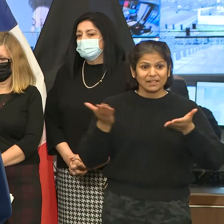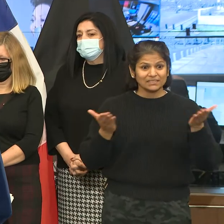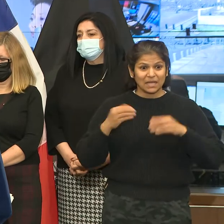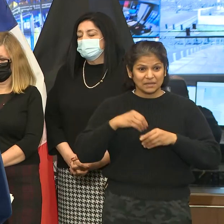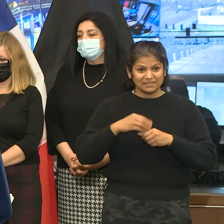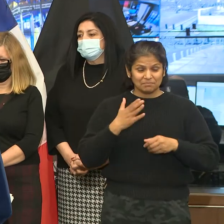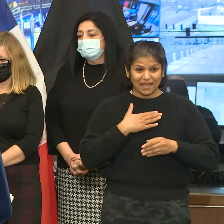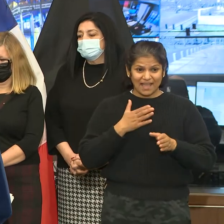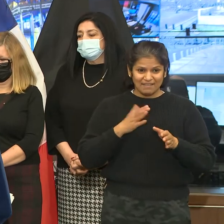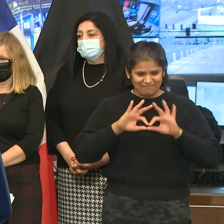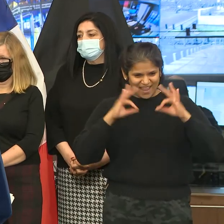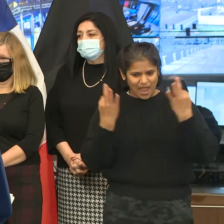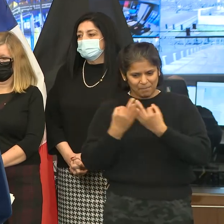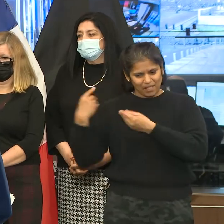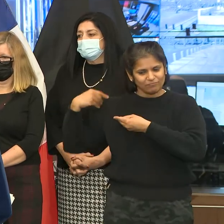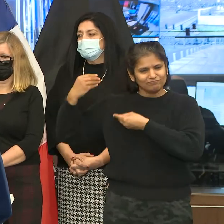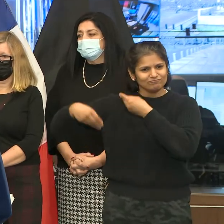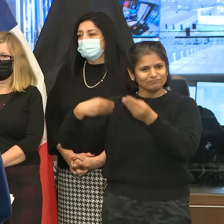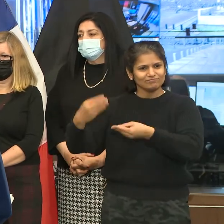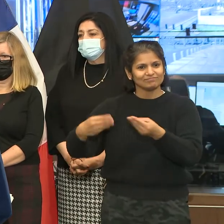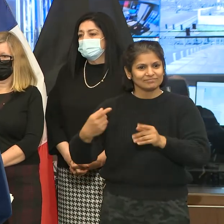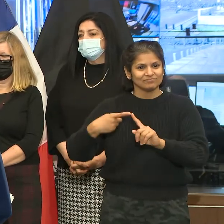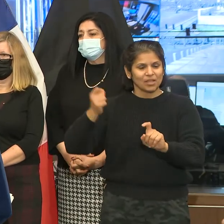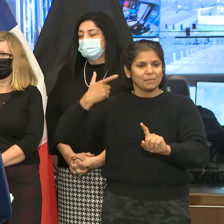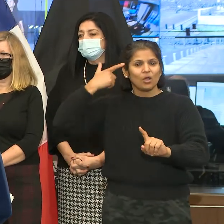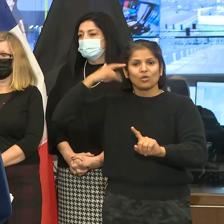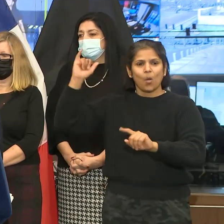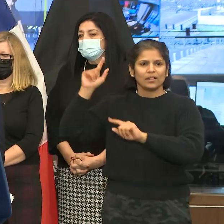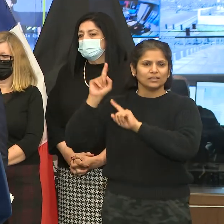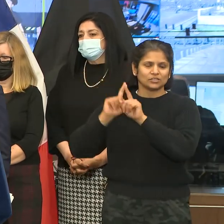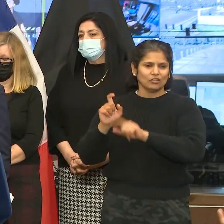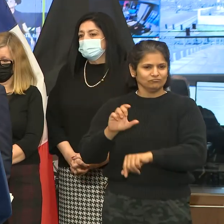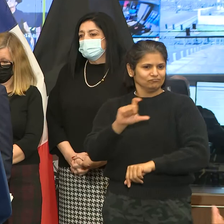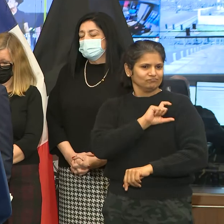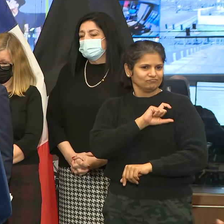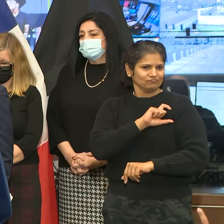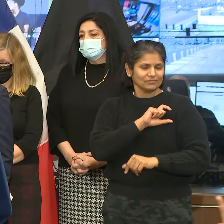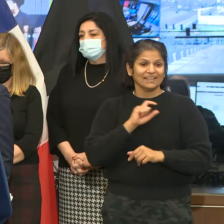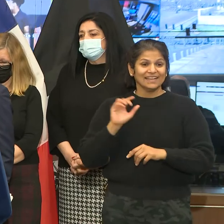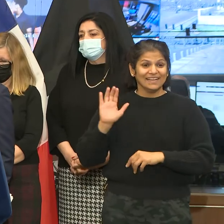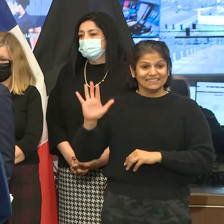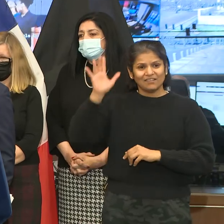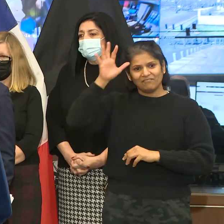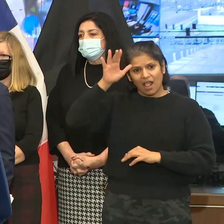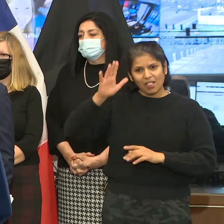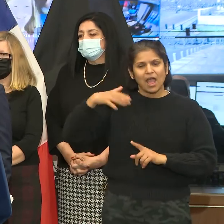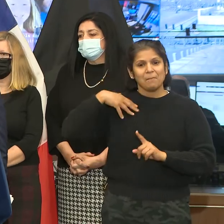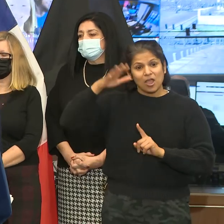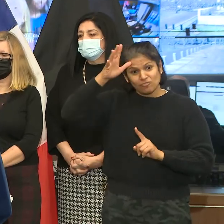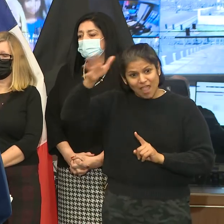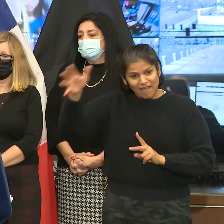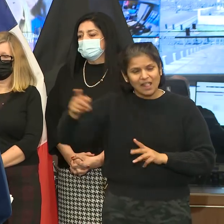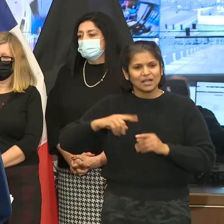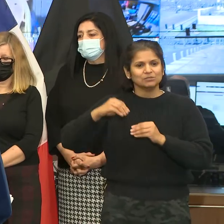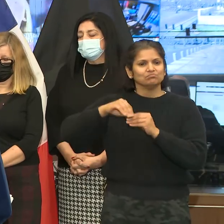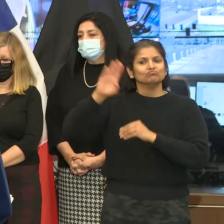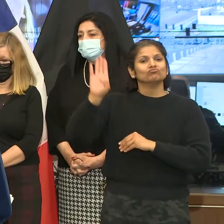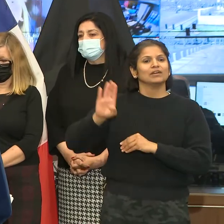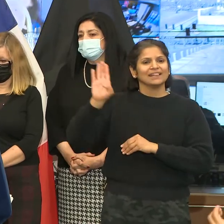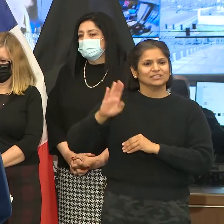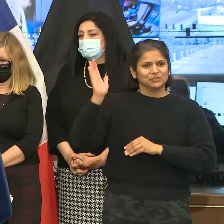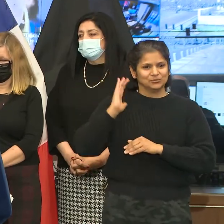Gold Star family. His father worked for the city. He actually first started in the Brooklyn Borough President's office before moving to the Department of